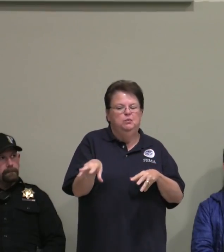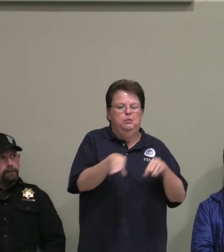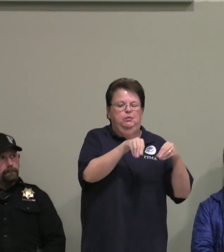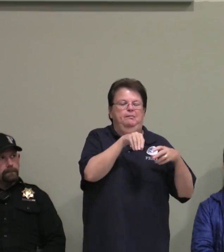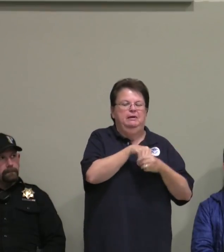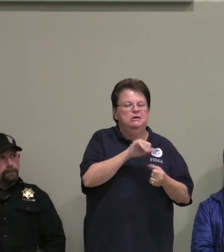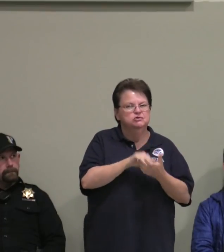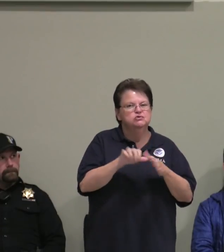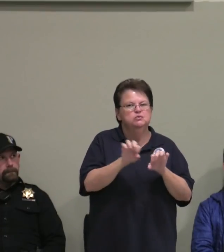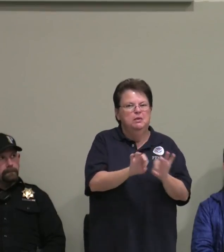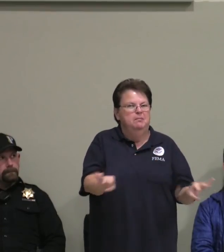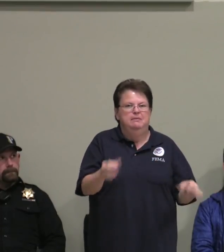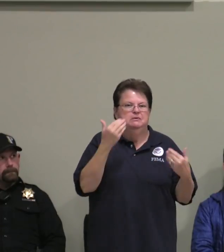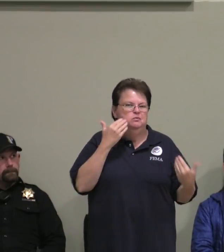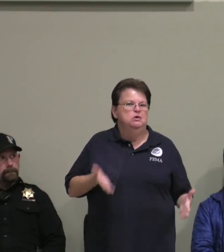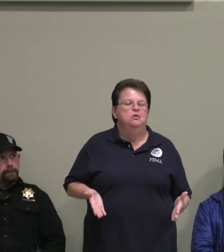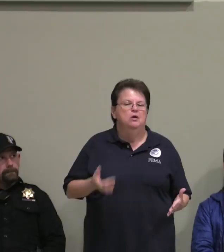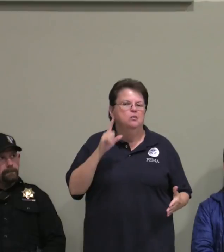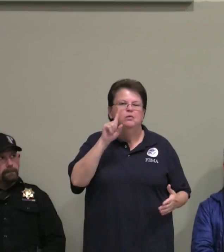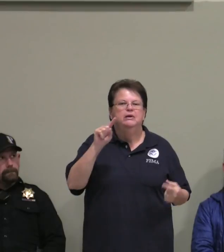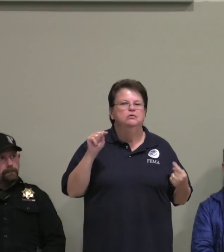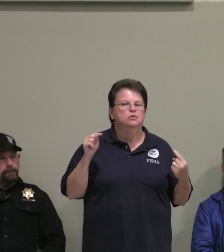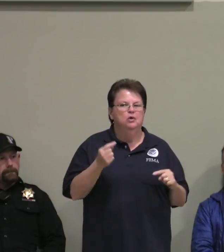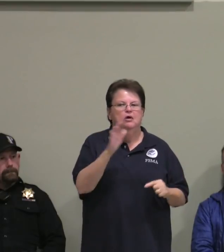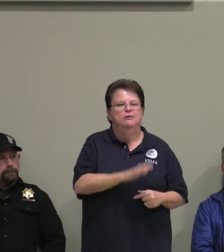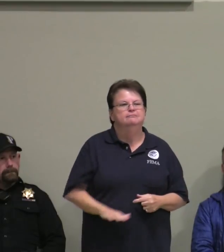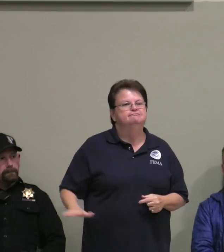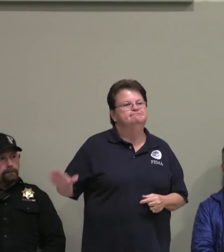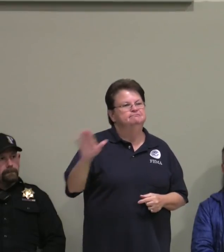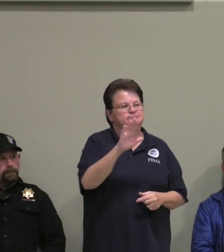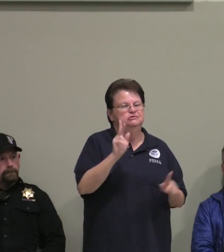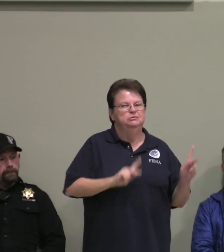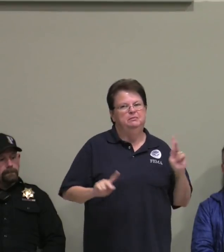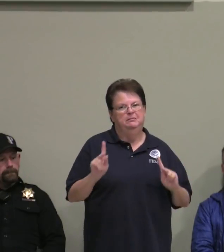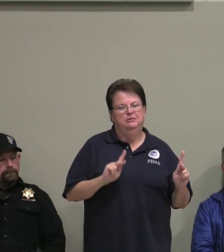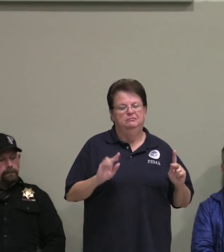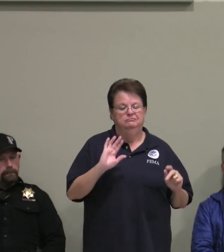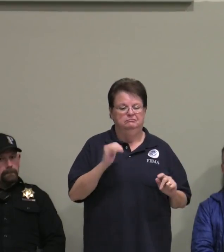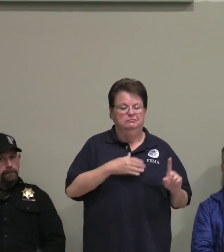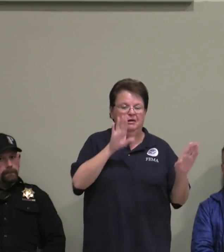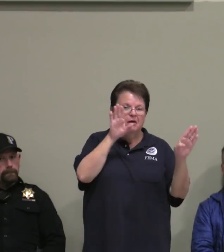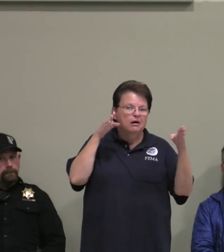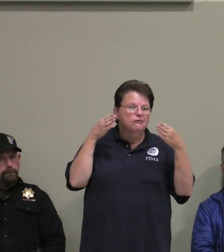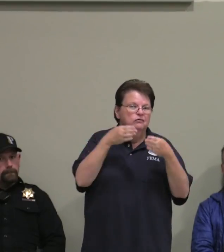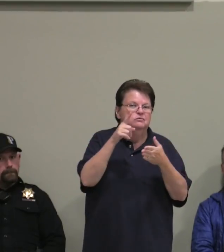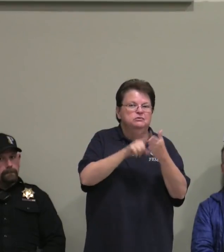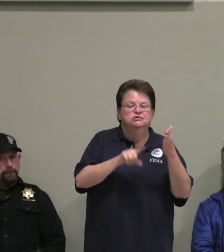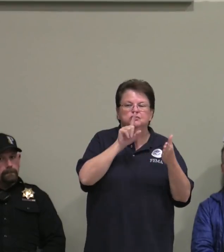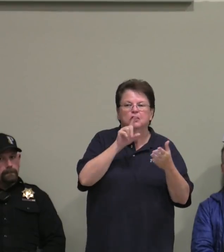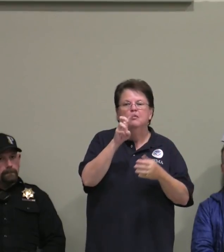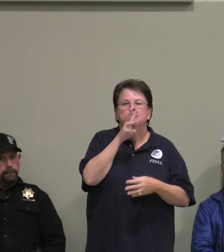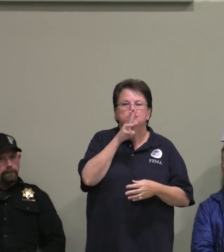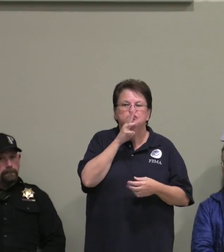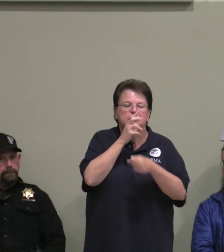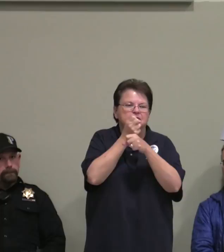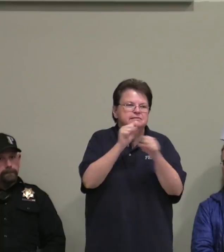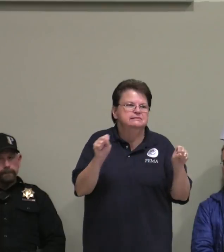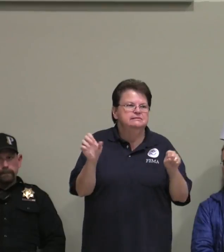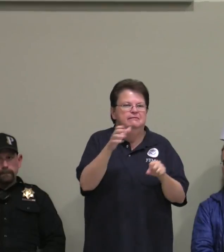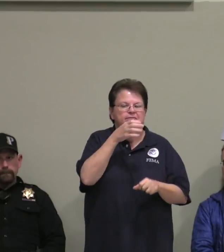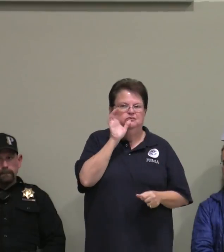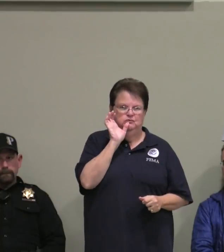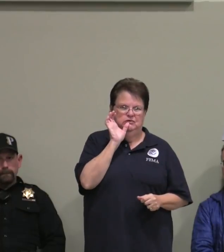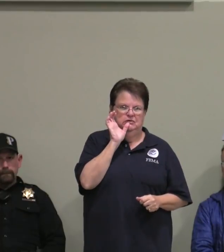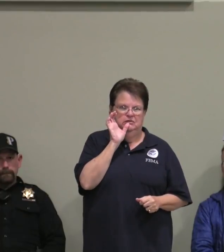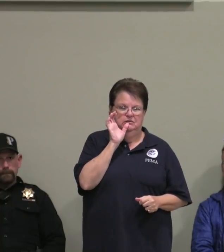the pipes that we don't know the harms to the public. Our main focus is to make sure our water is safe for you. So we will not